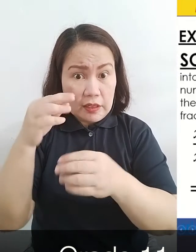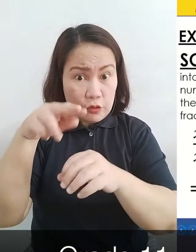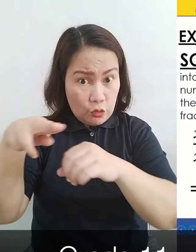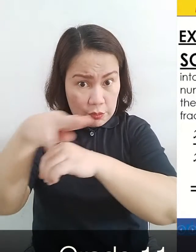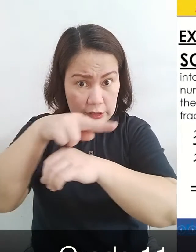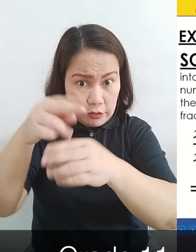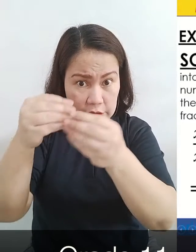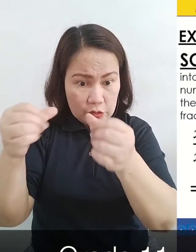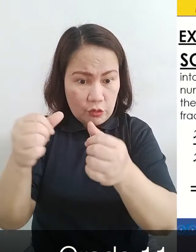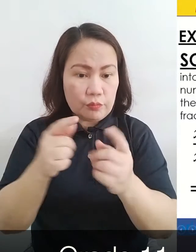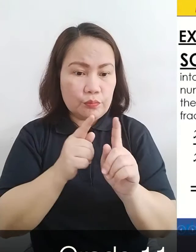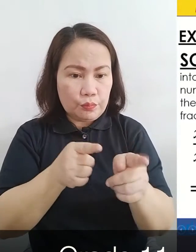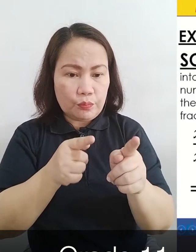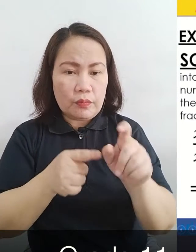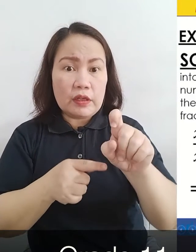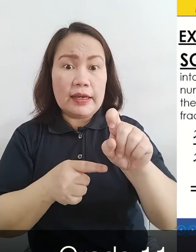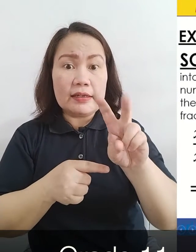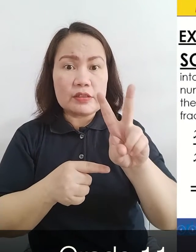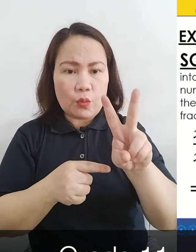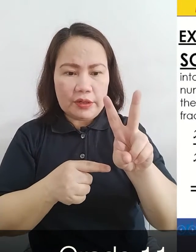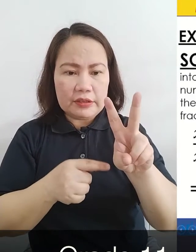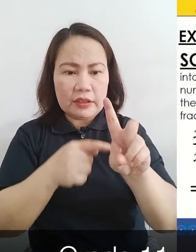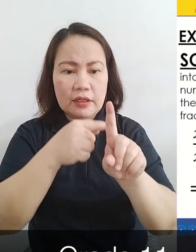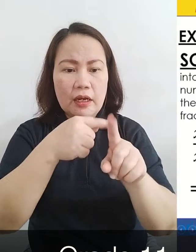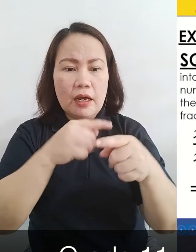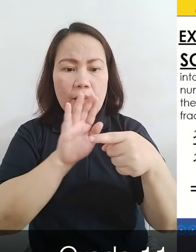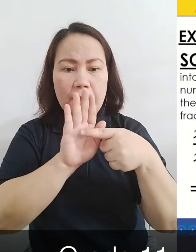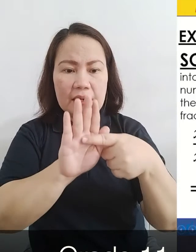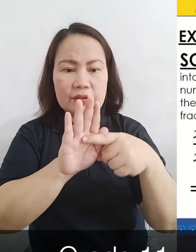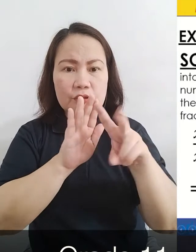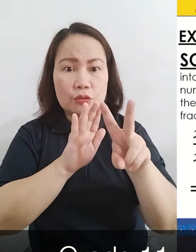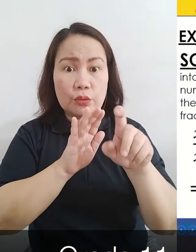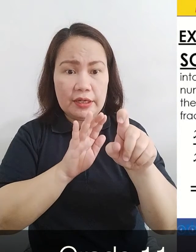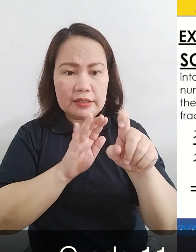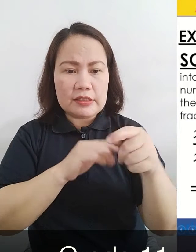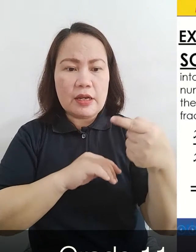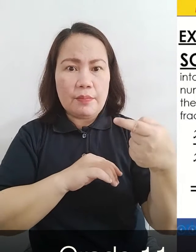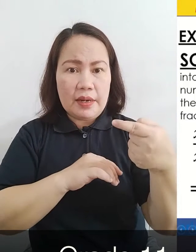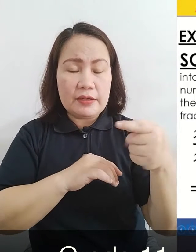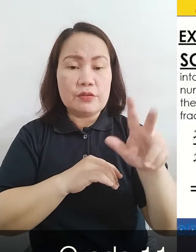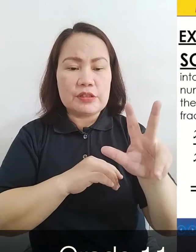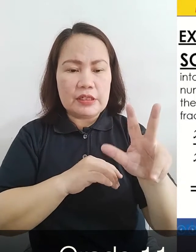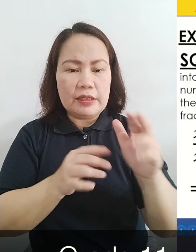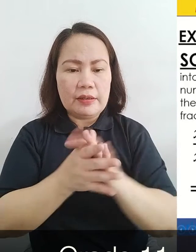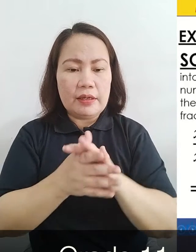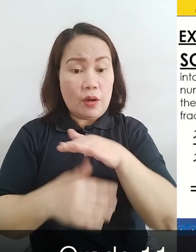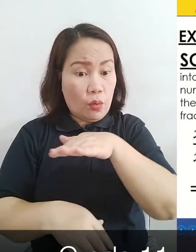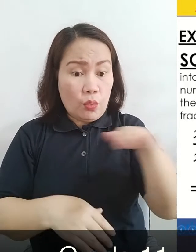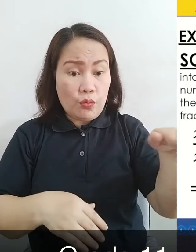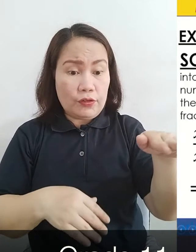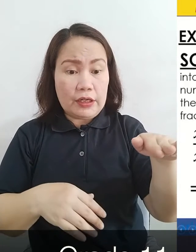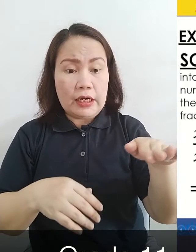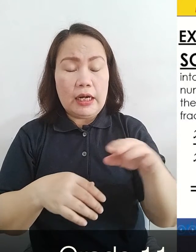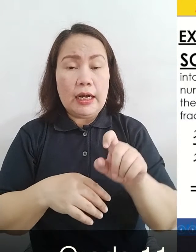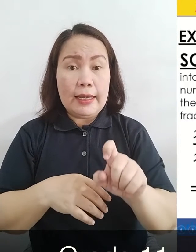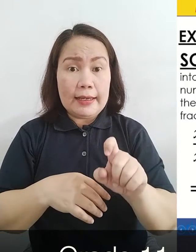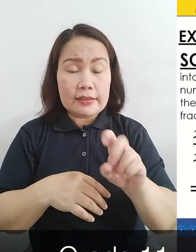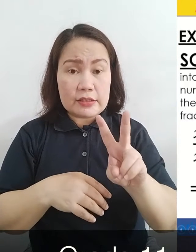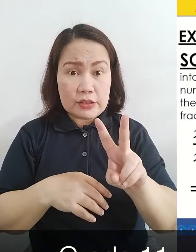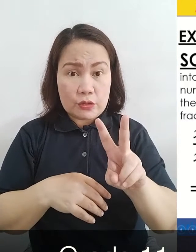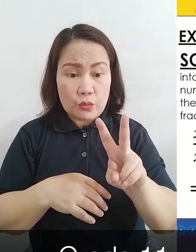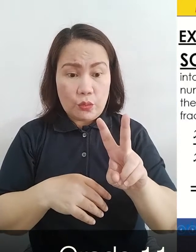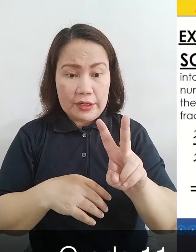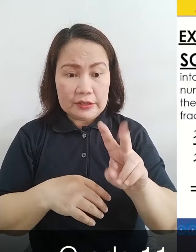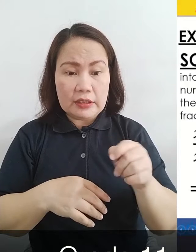pag in-express nyo to, yung factor nito, that is x squared minus 2x minus 3. all over x